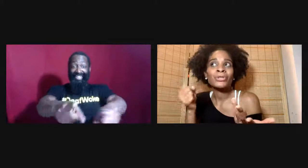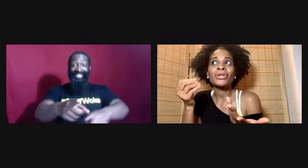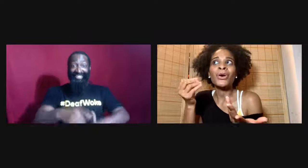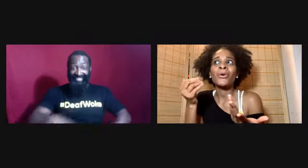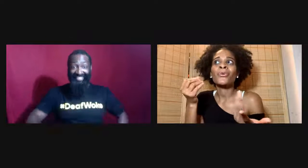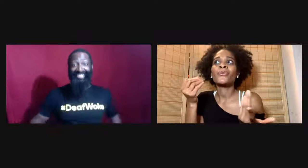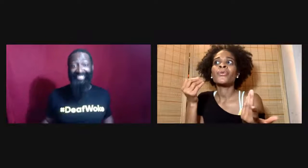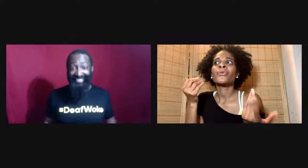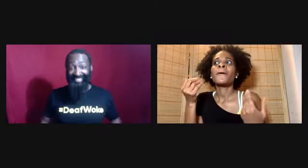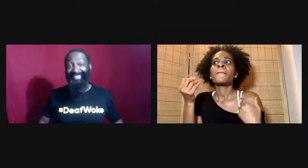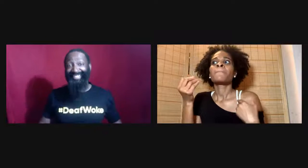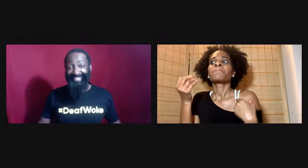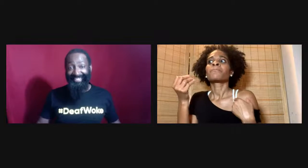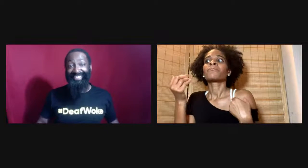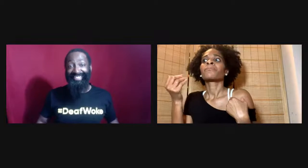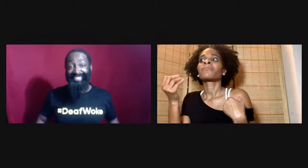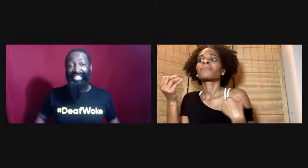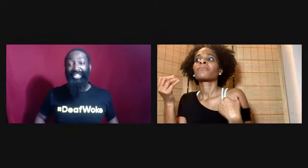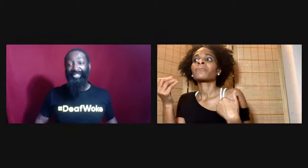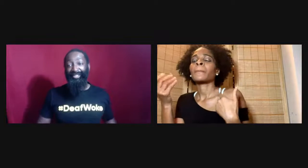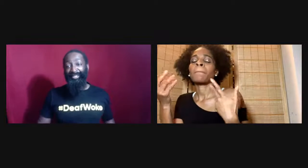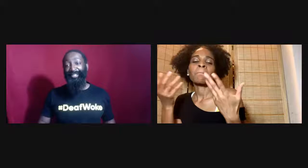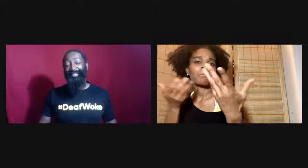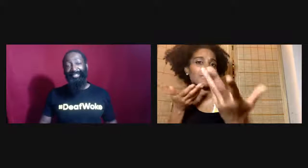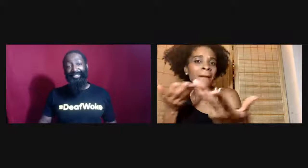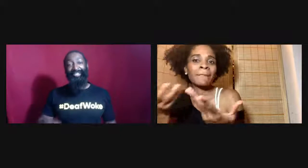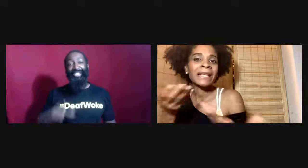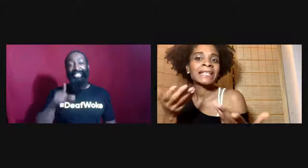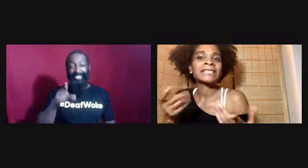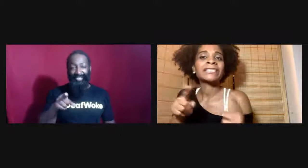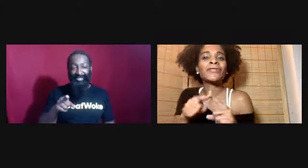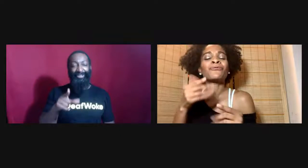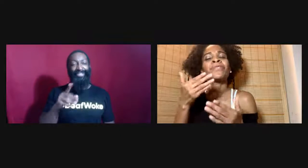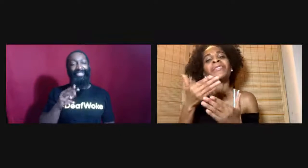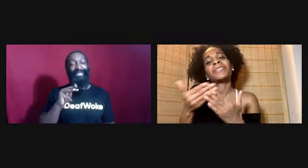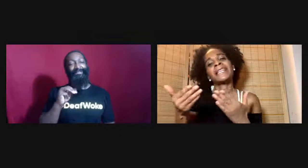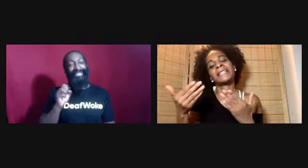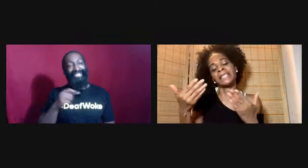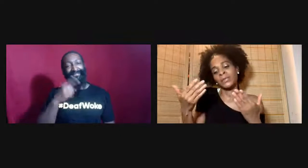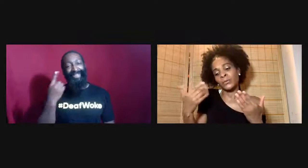I was in a deaf production.